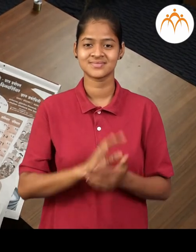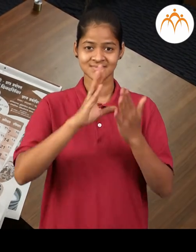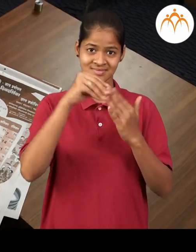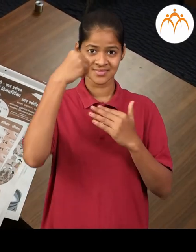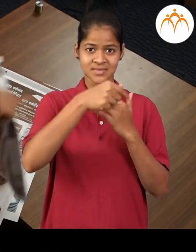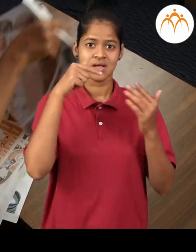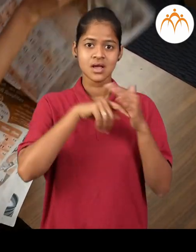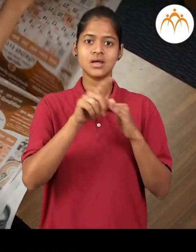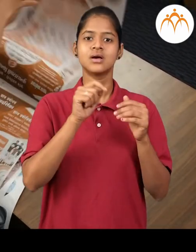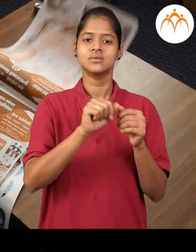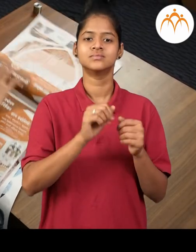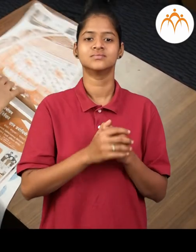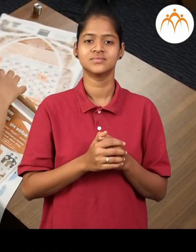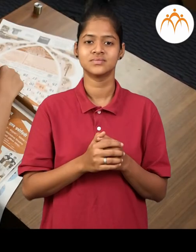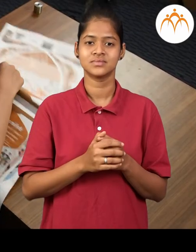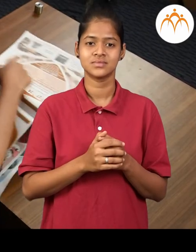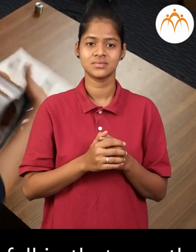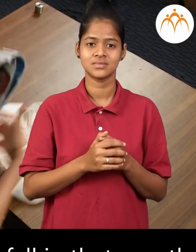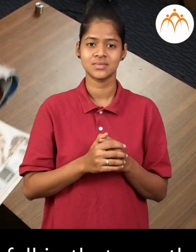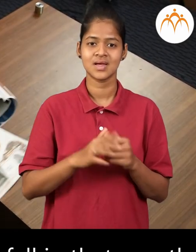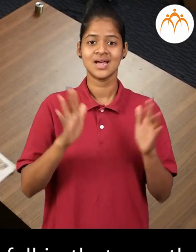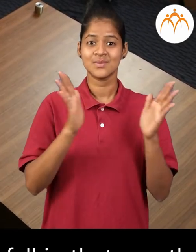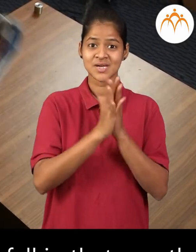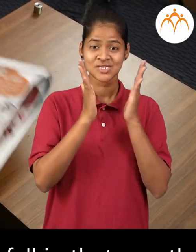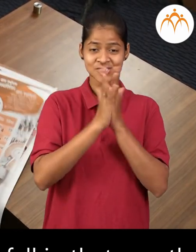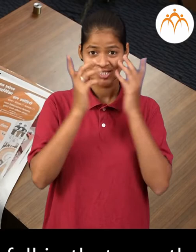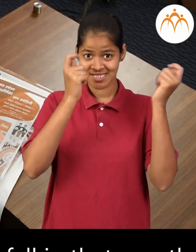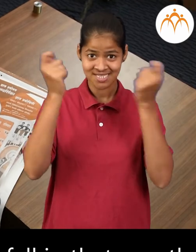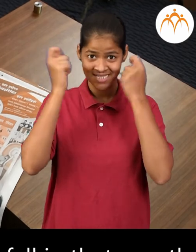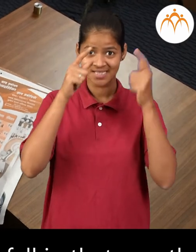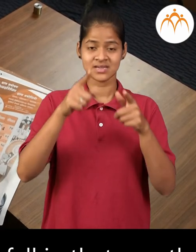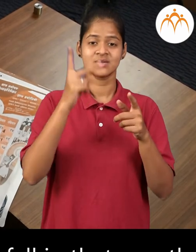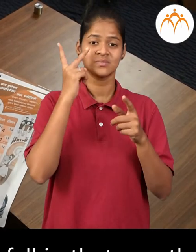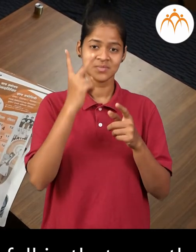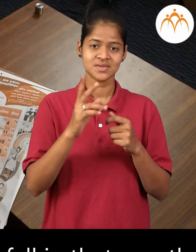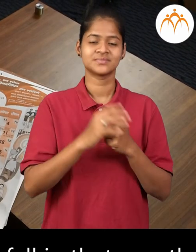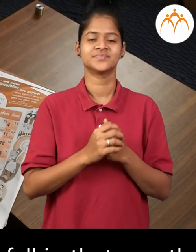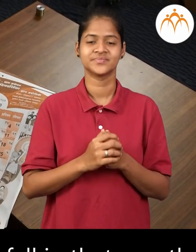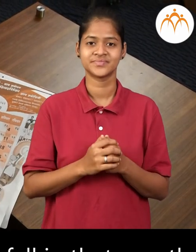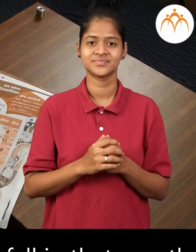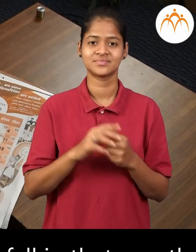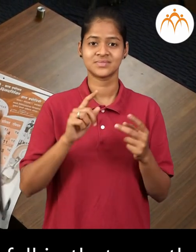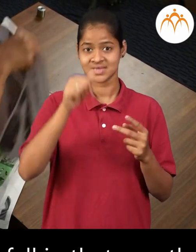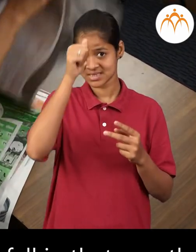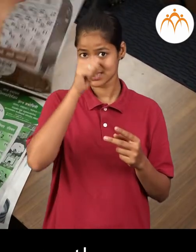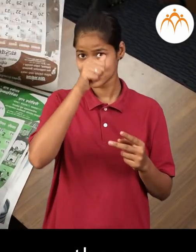look at every page. Look what days the festivals fall in that month. See,